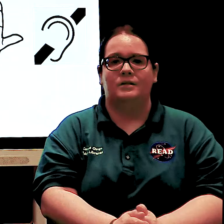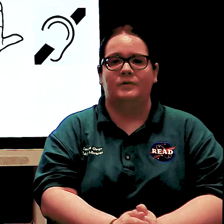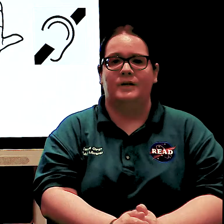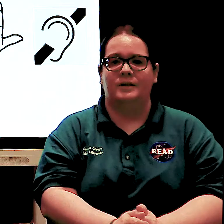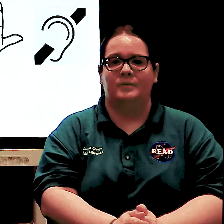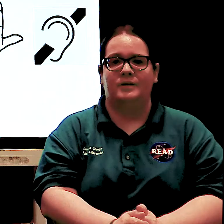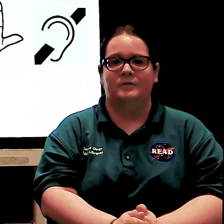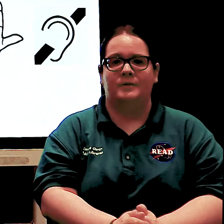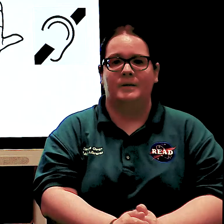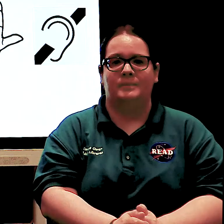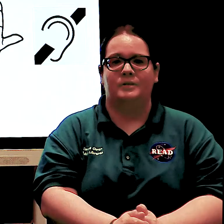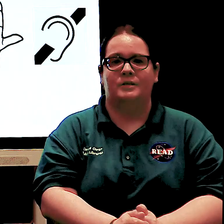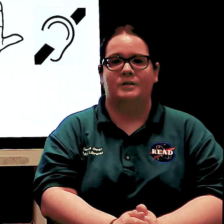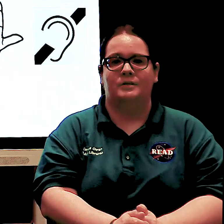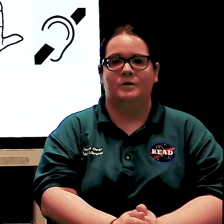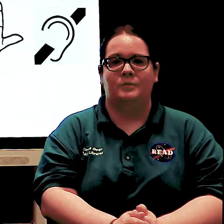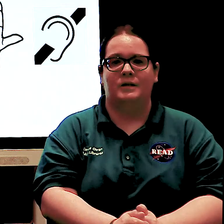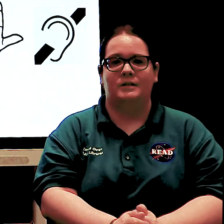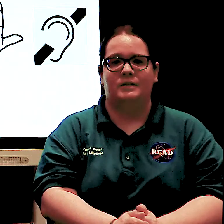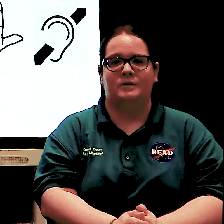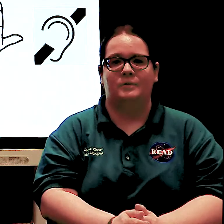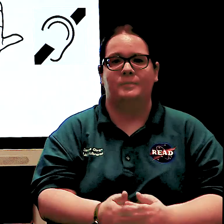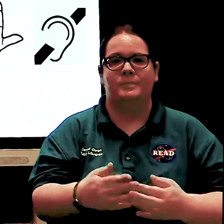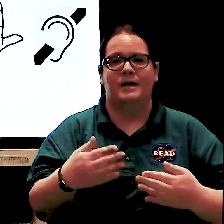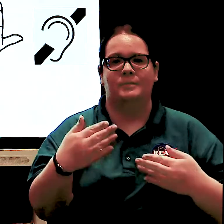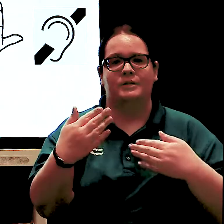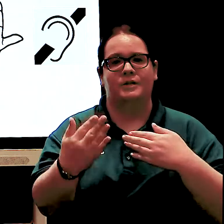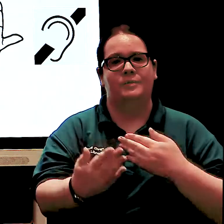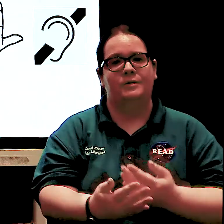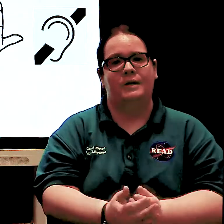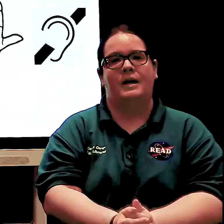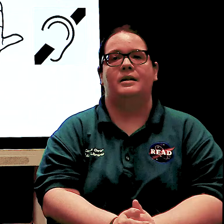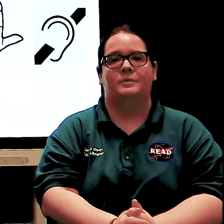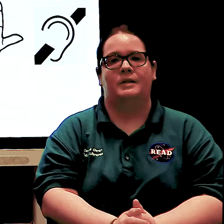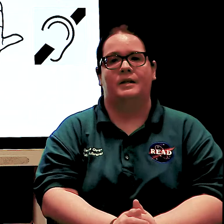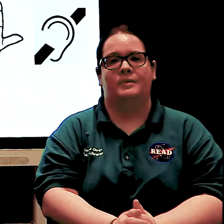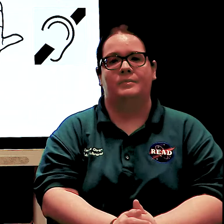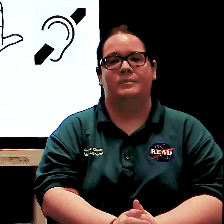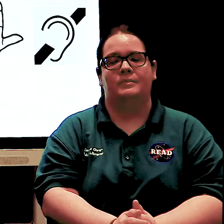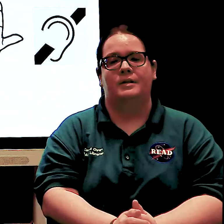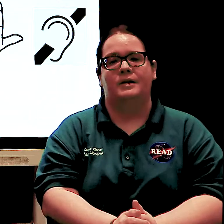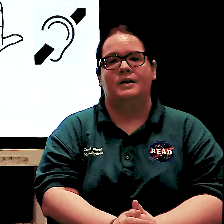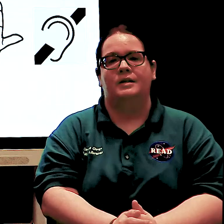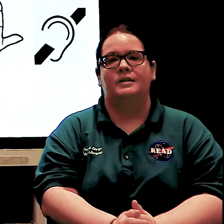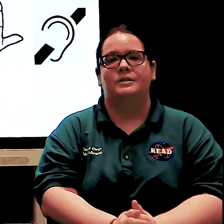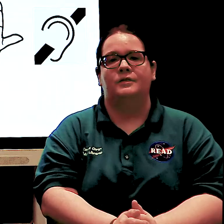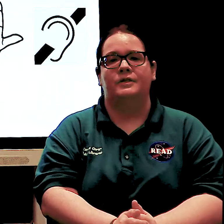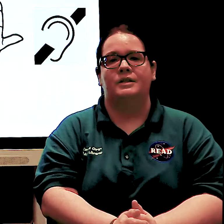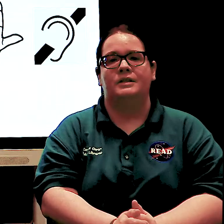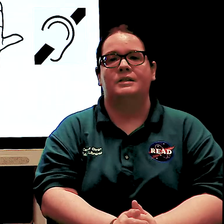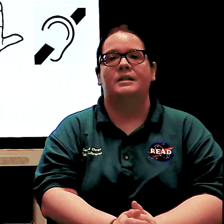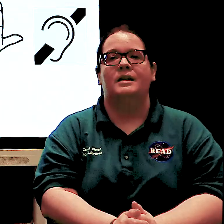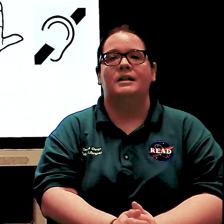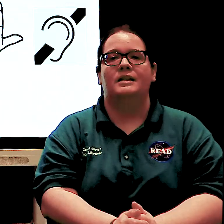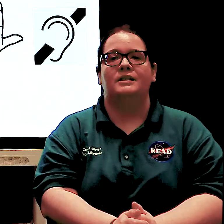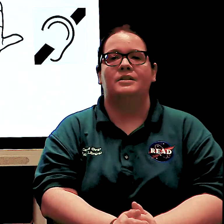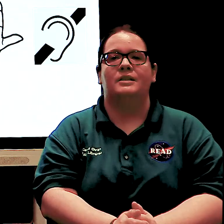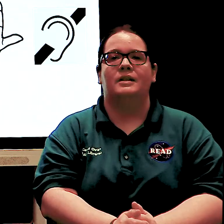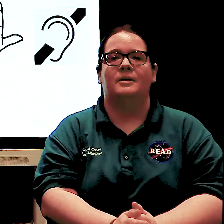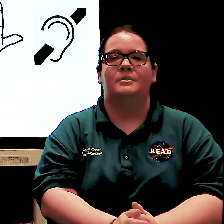very important for people who want to be able to communicate with them. So first, let's learn a couple